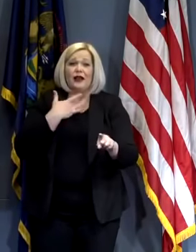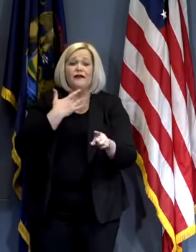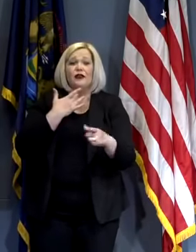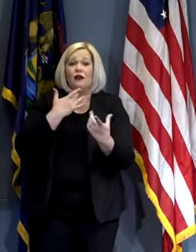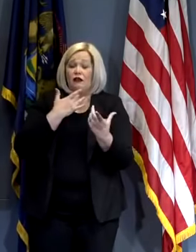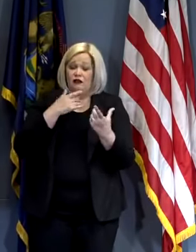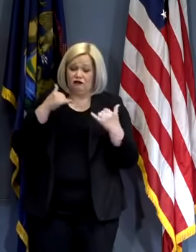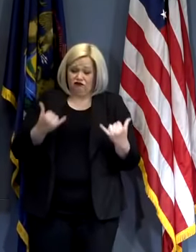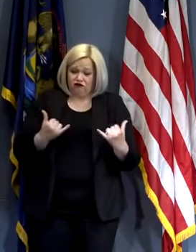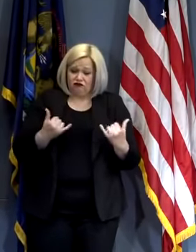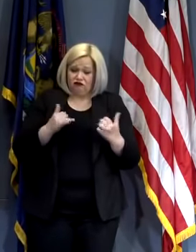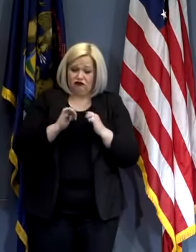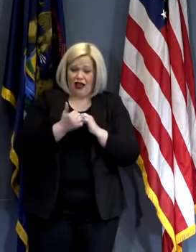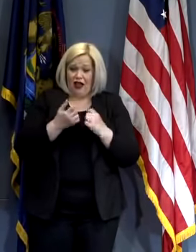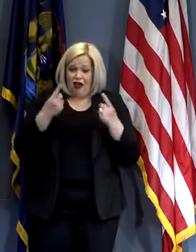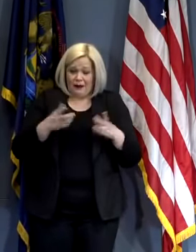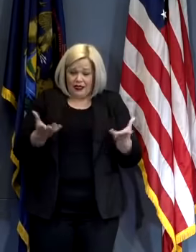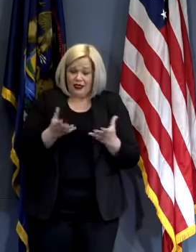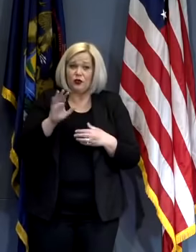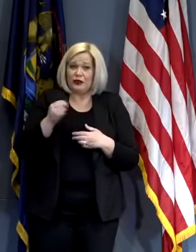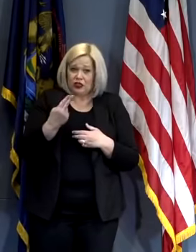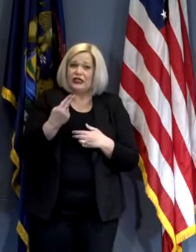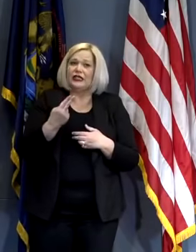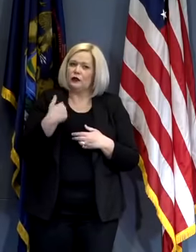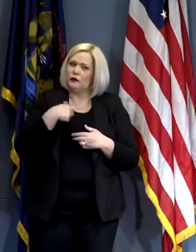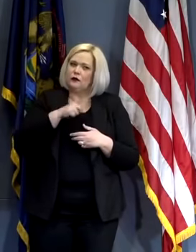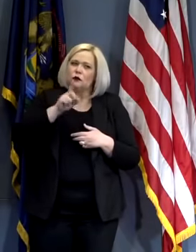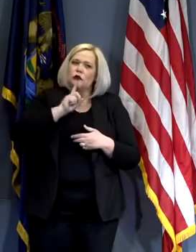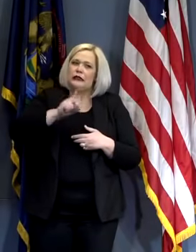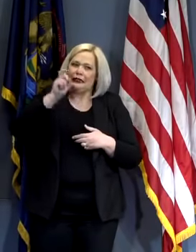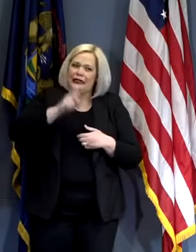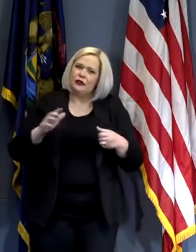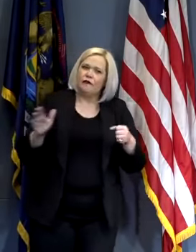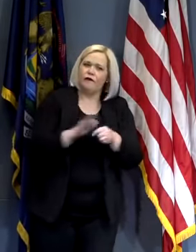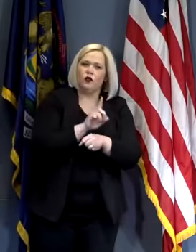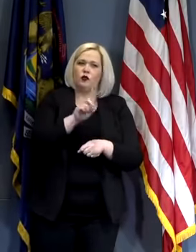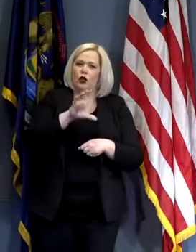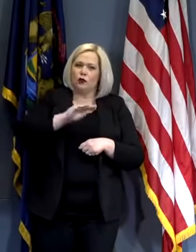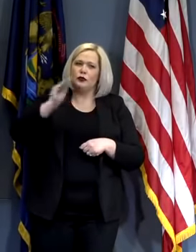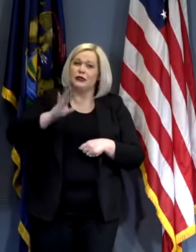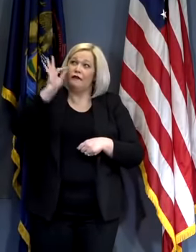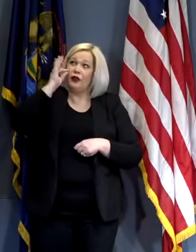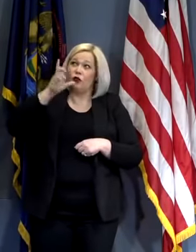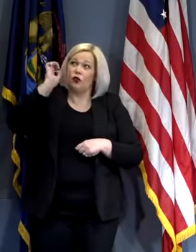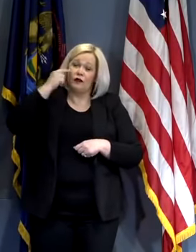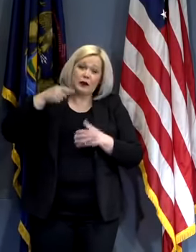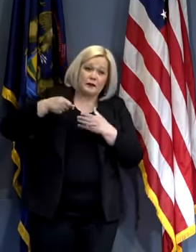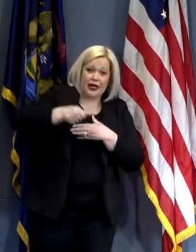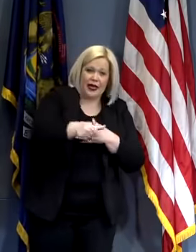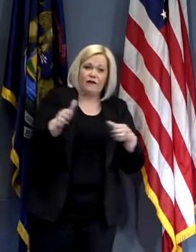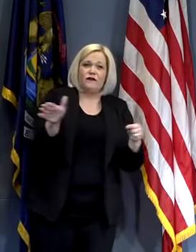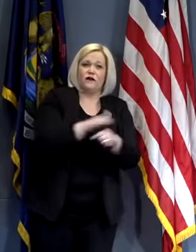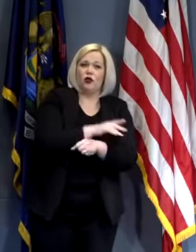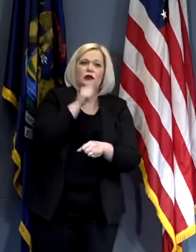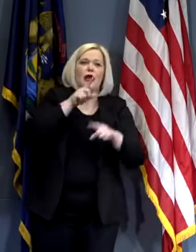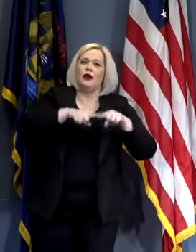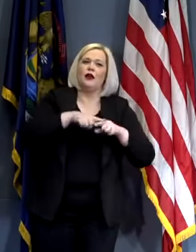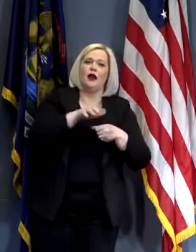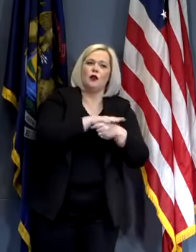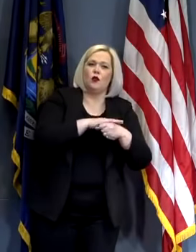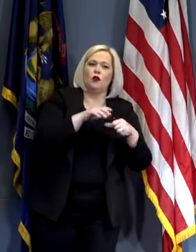COVID-19 response warrants the full resources and support of the federal government, and that's what we've asked for. We